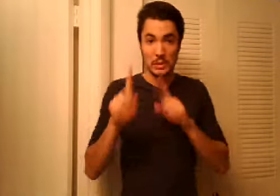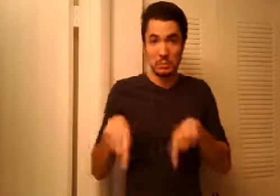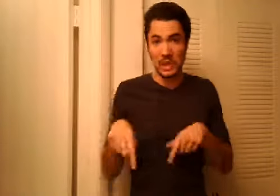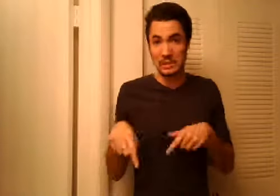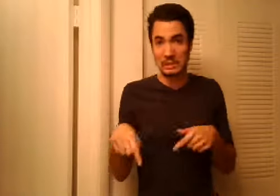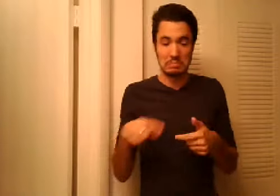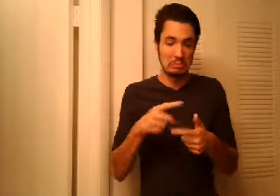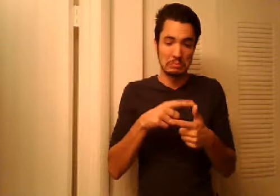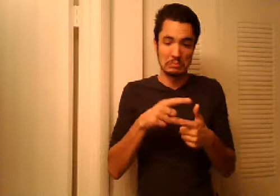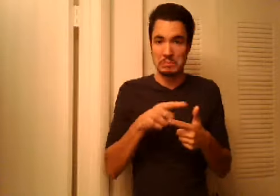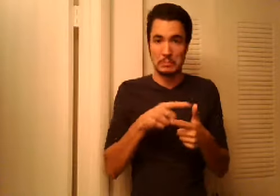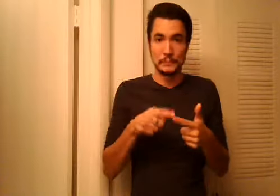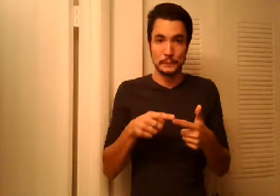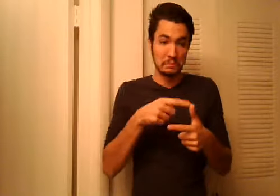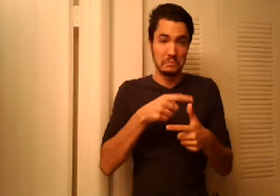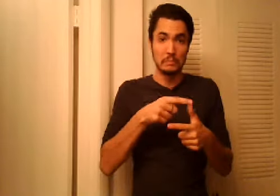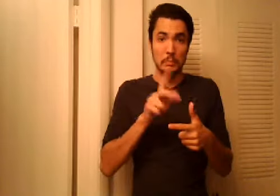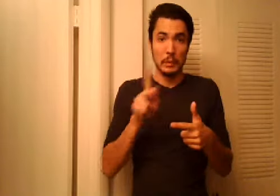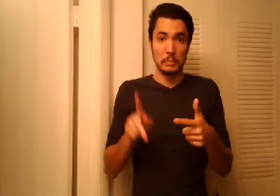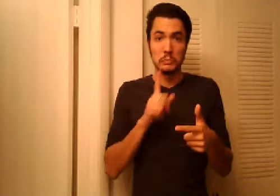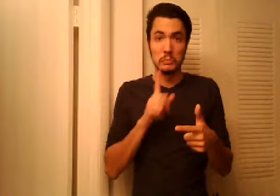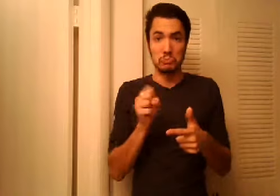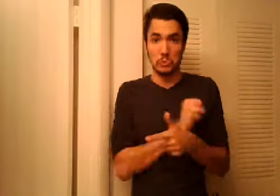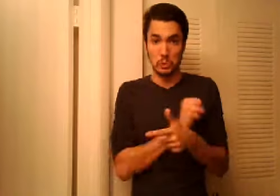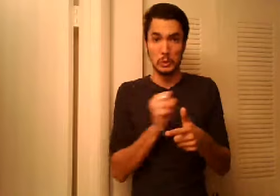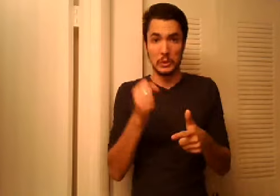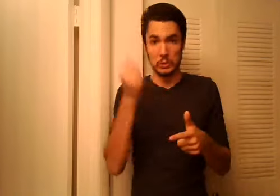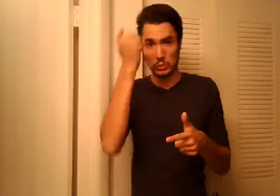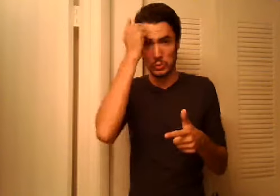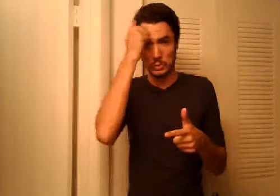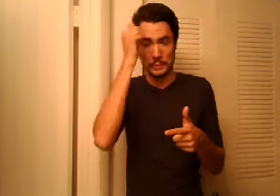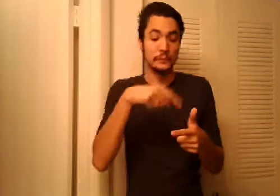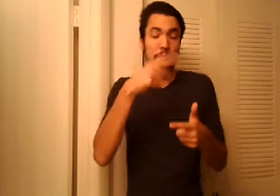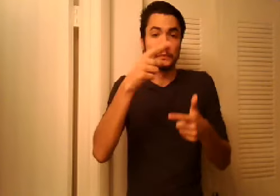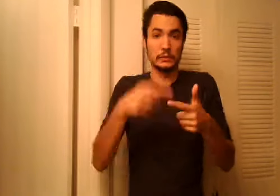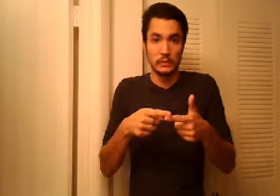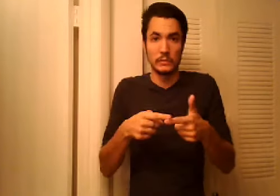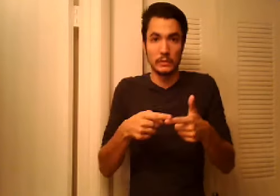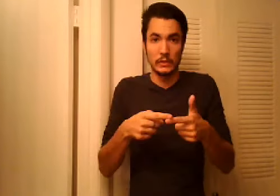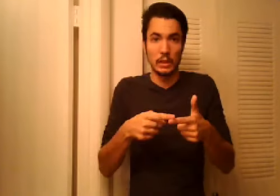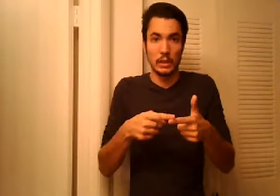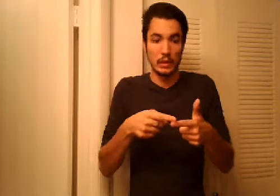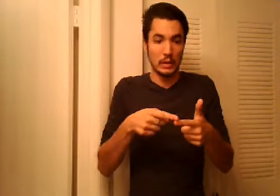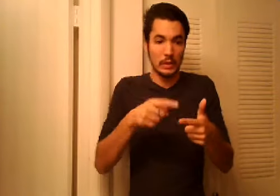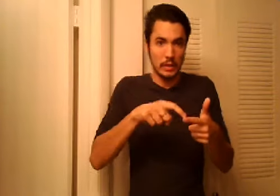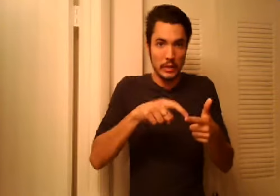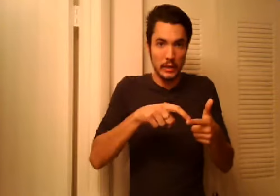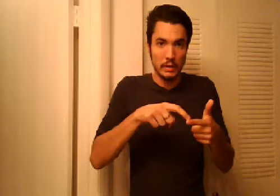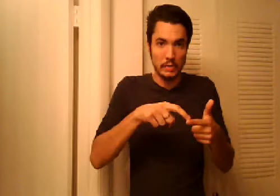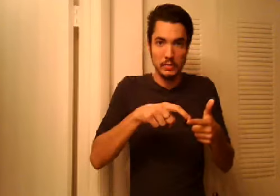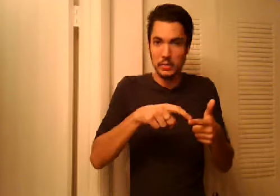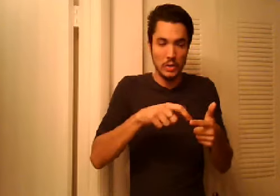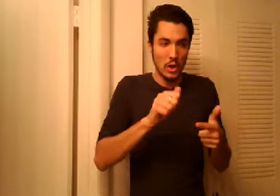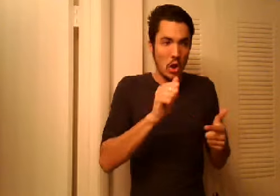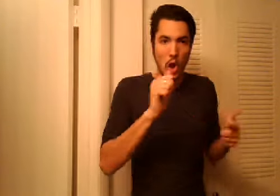way to respond to that criticism is to say that no one is outside. Right? So it's not like there's a mistake in